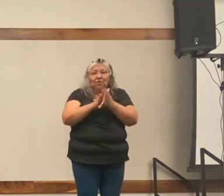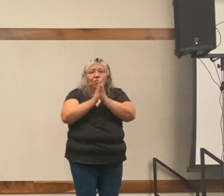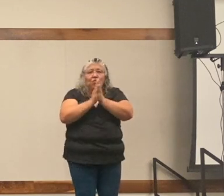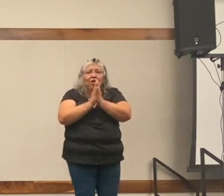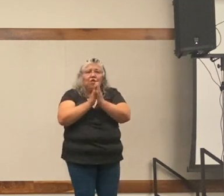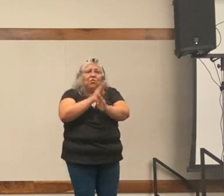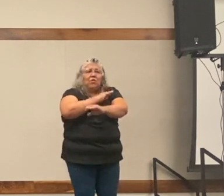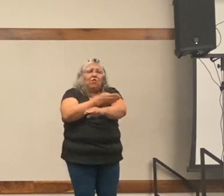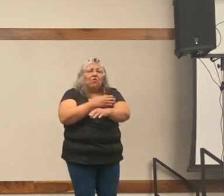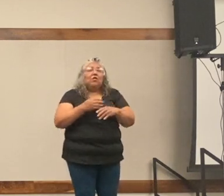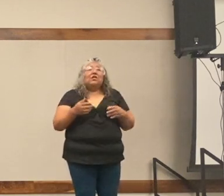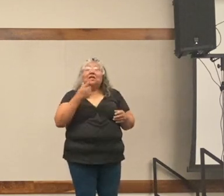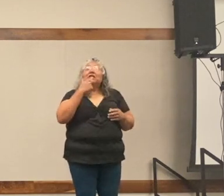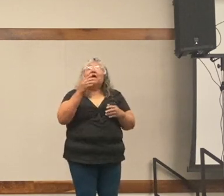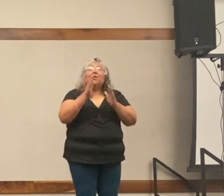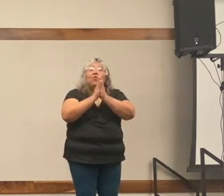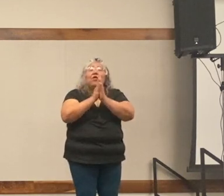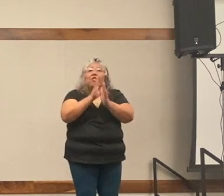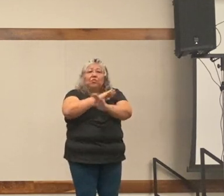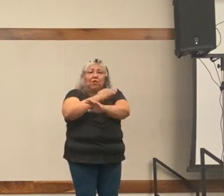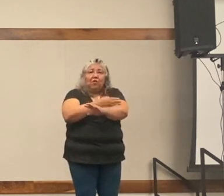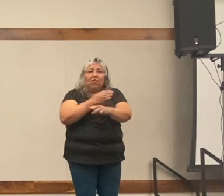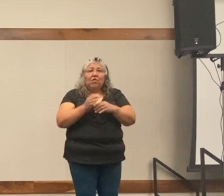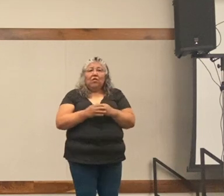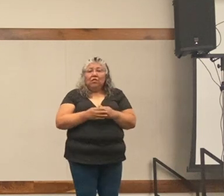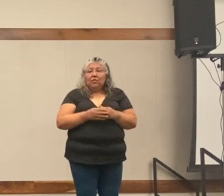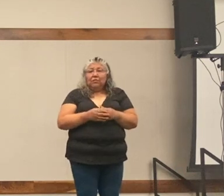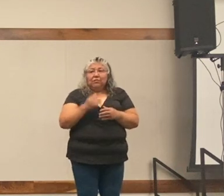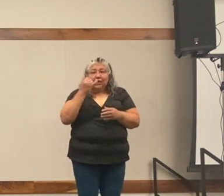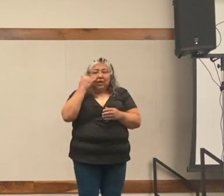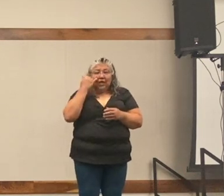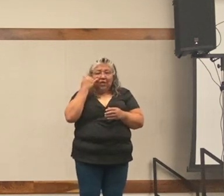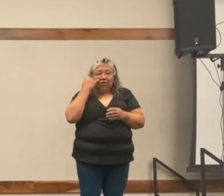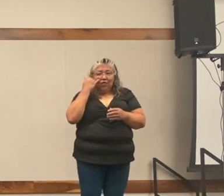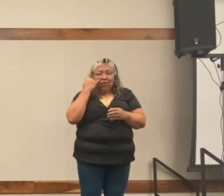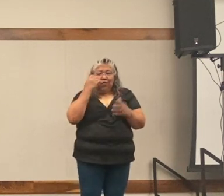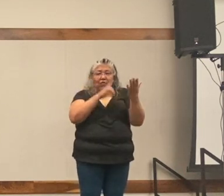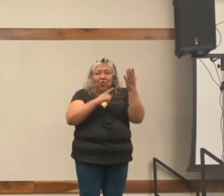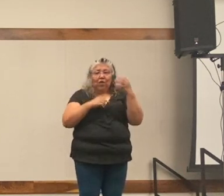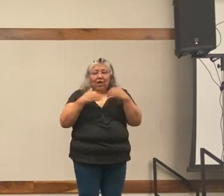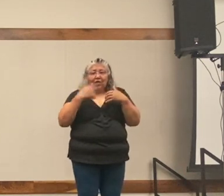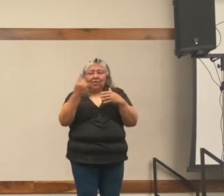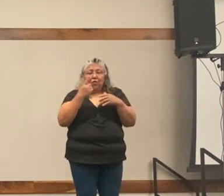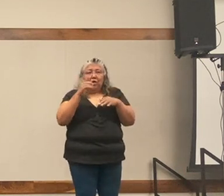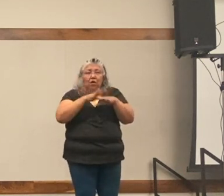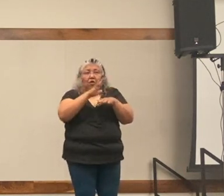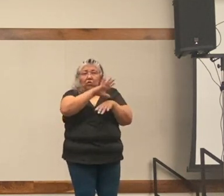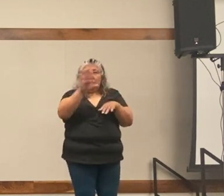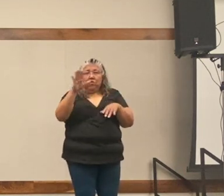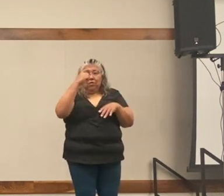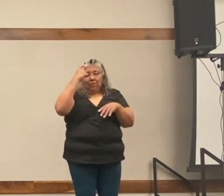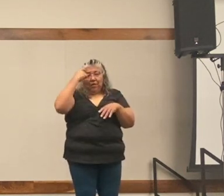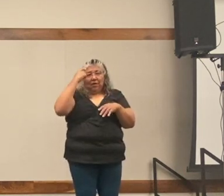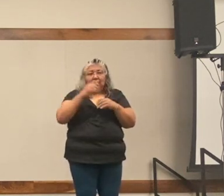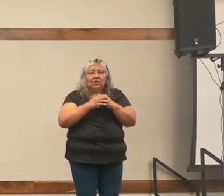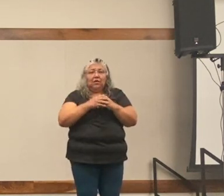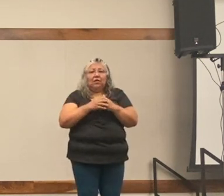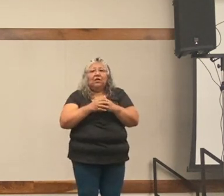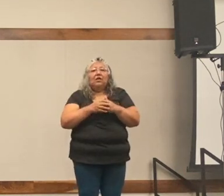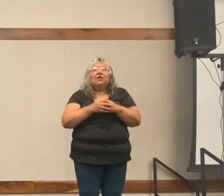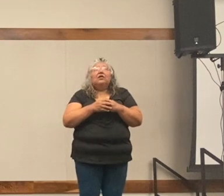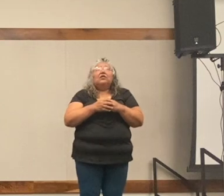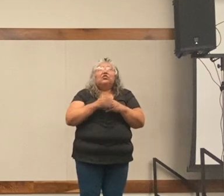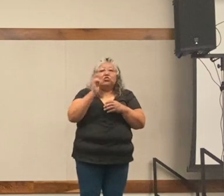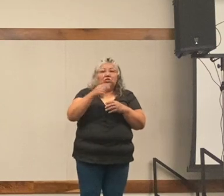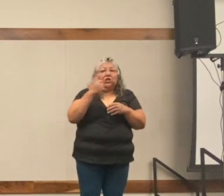is powerful. Say, prayer is powerful. So if the Lord puts something or someone on your mind, listen to me, if the Lord puts someone on your mind,